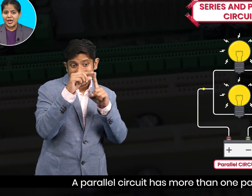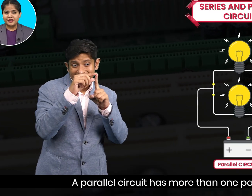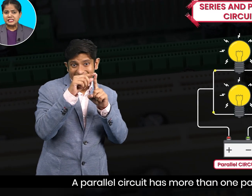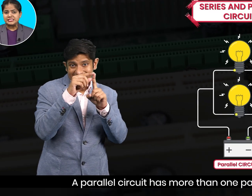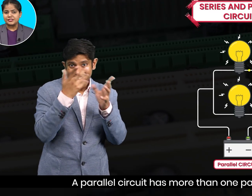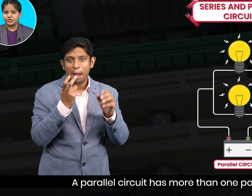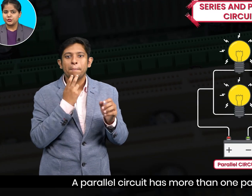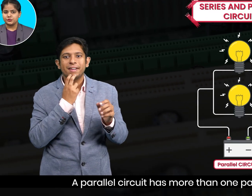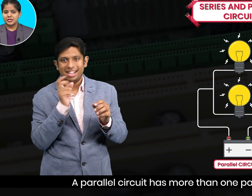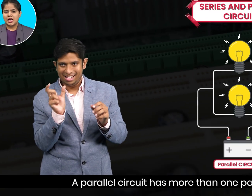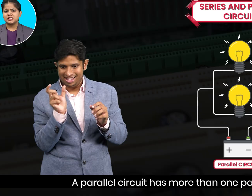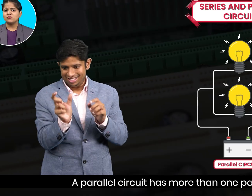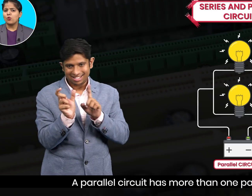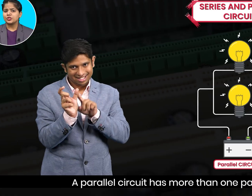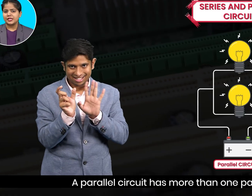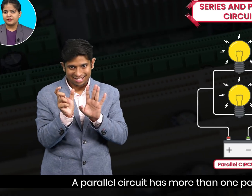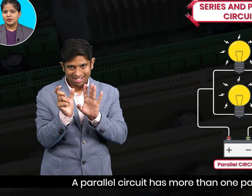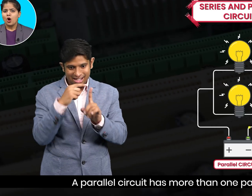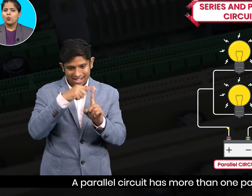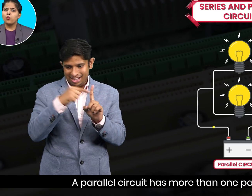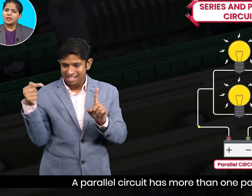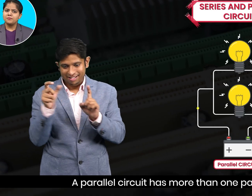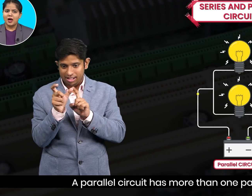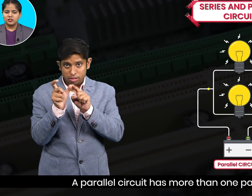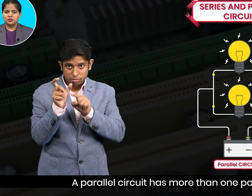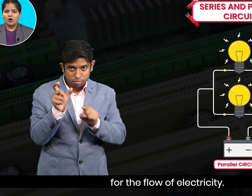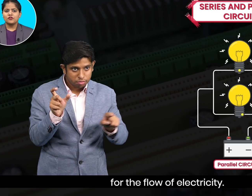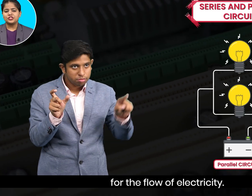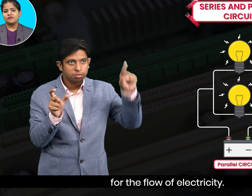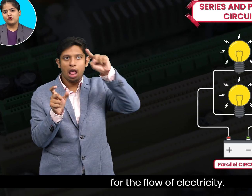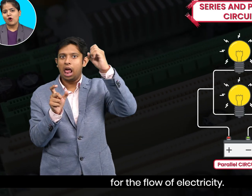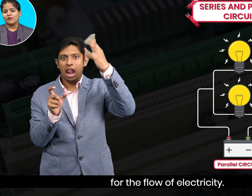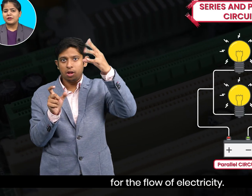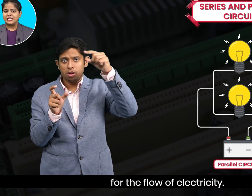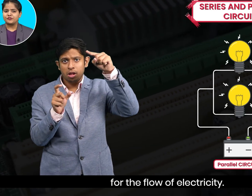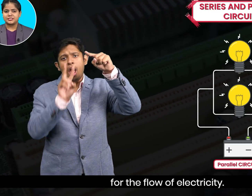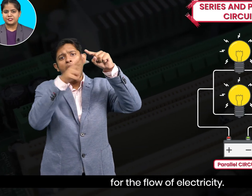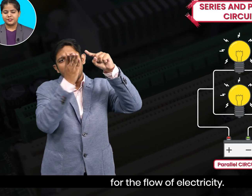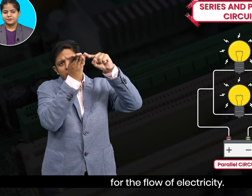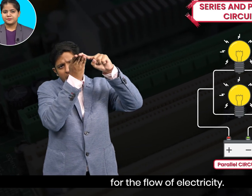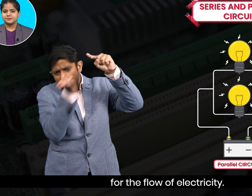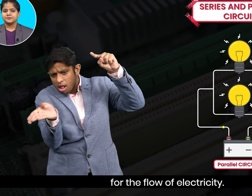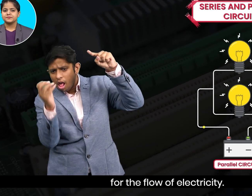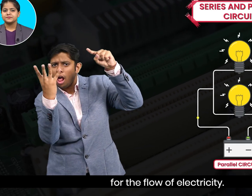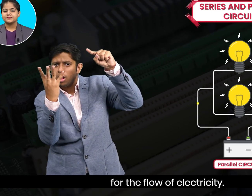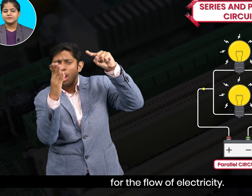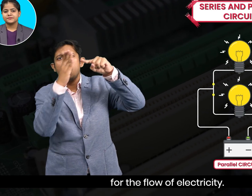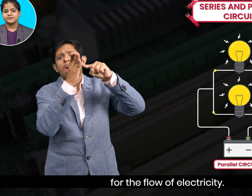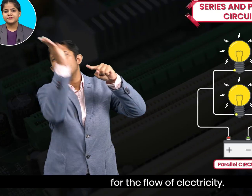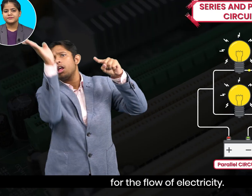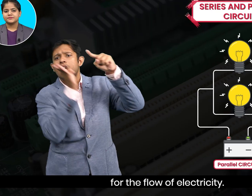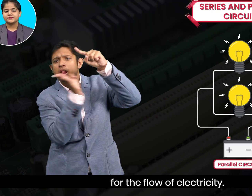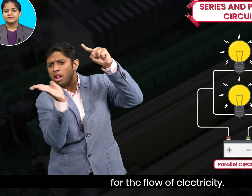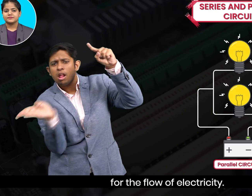A parallel circuit has more than one path for the flow of electricity.